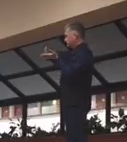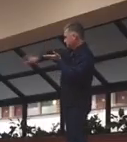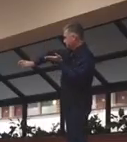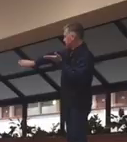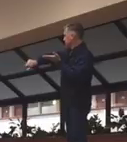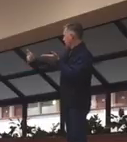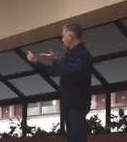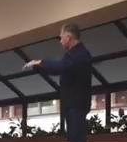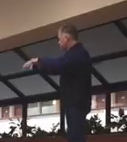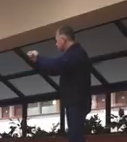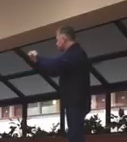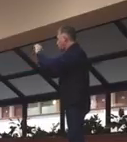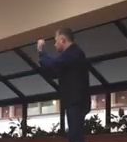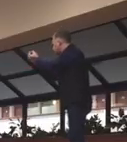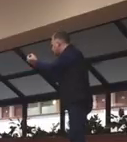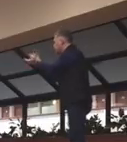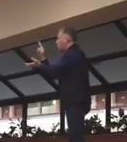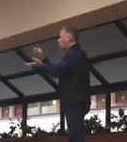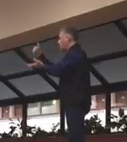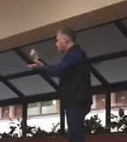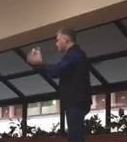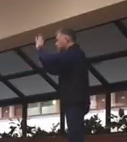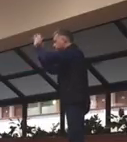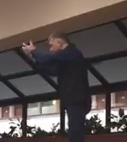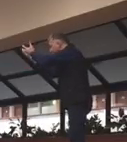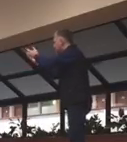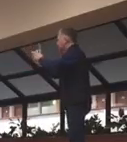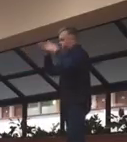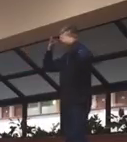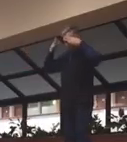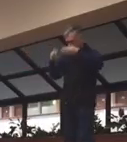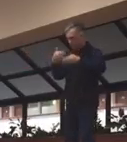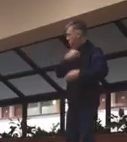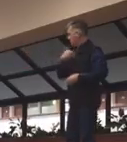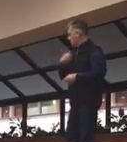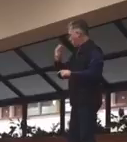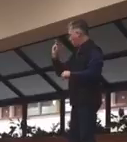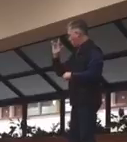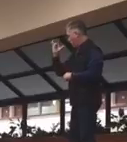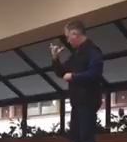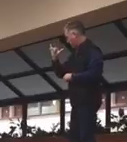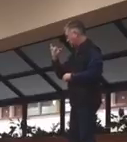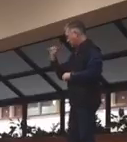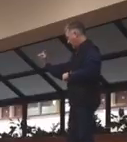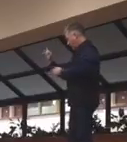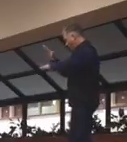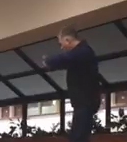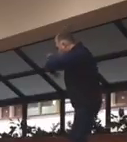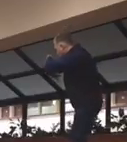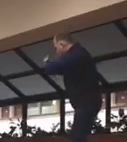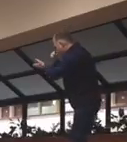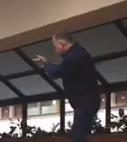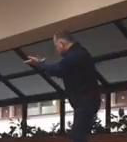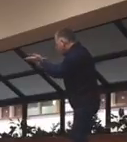So I'm wondering if there's a possibility that RID could consider just becoming a member organization and allowing another organization to